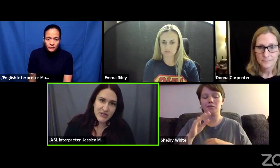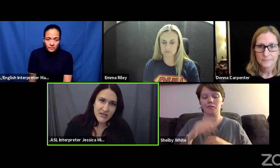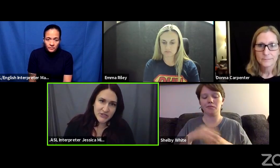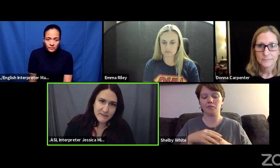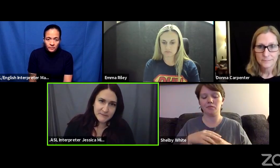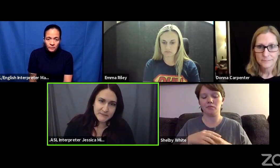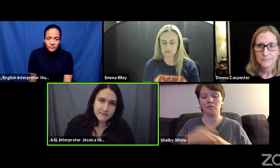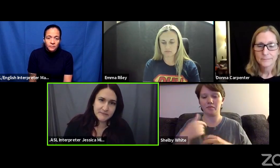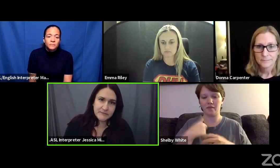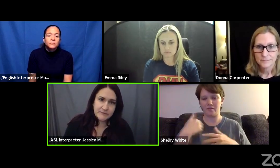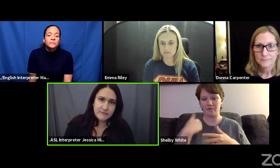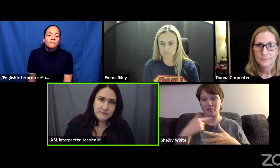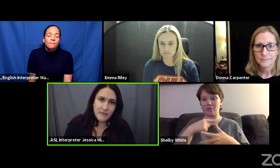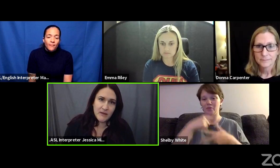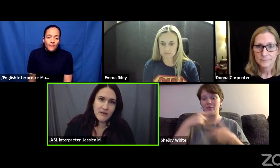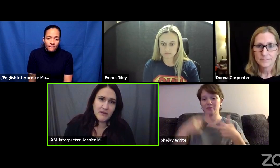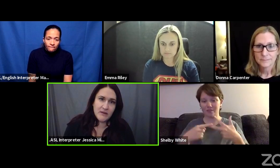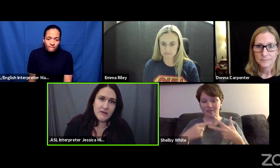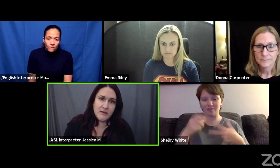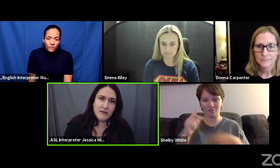elementary education.